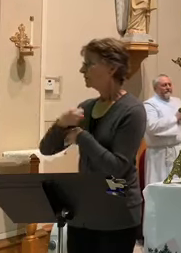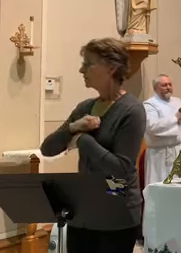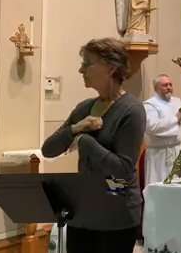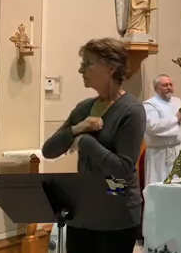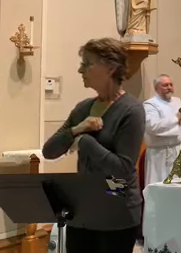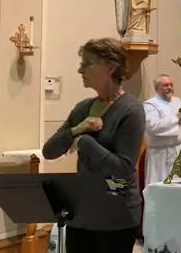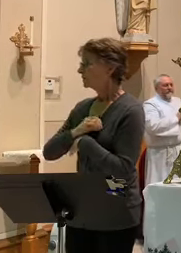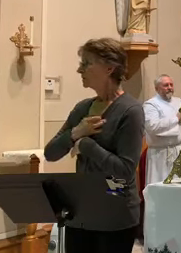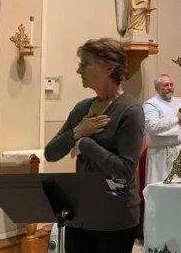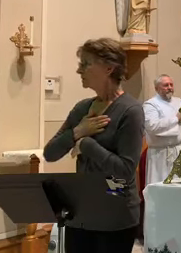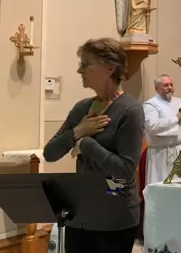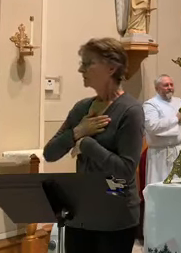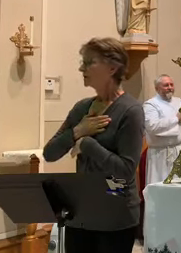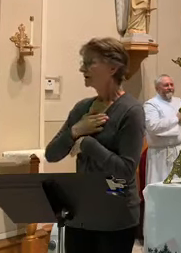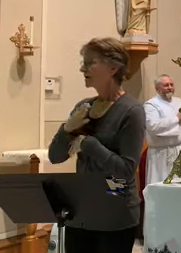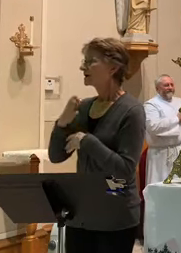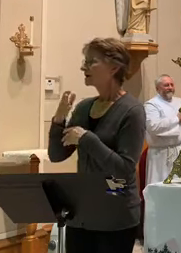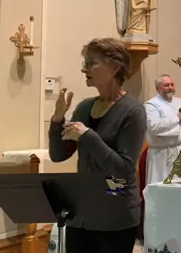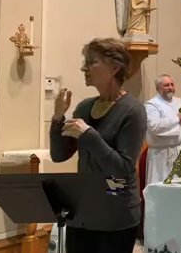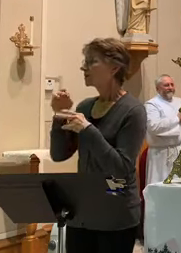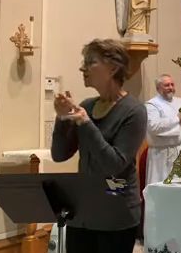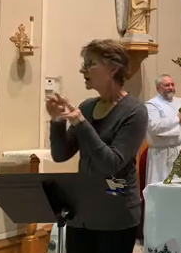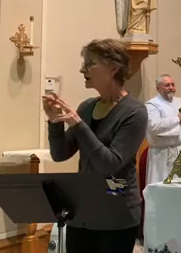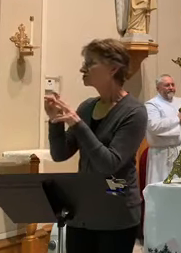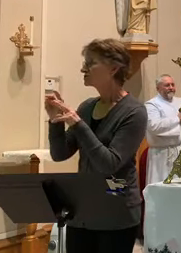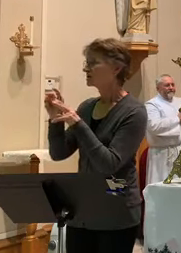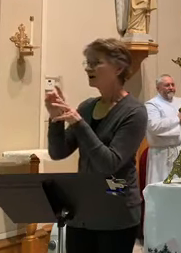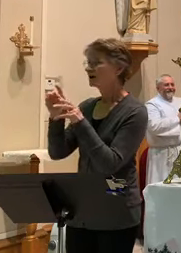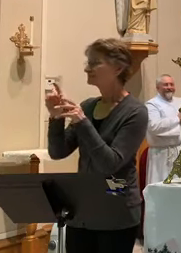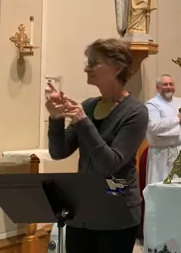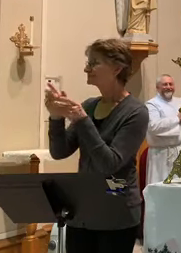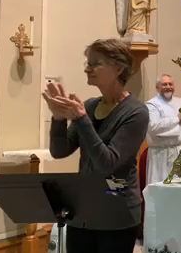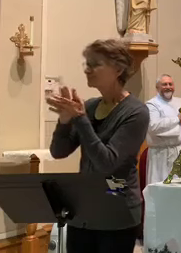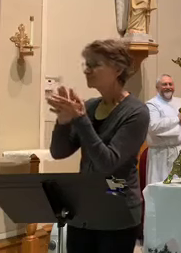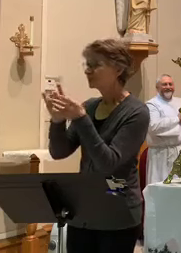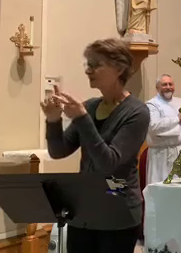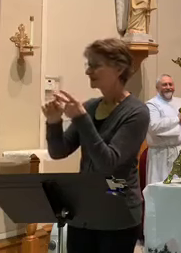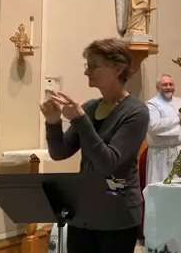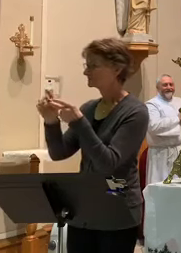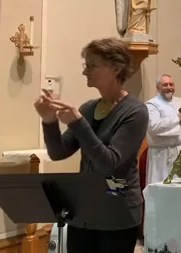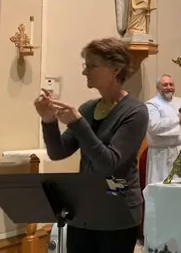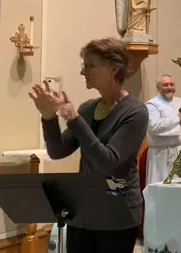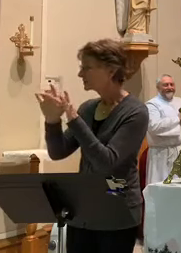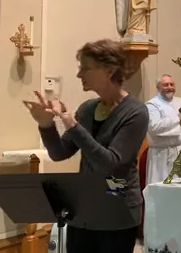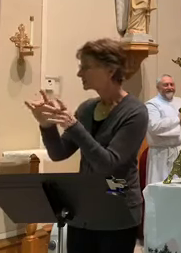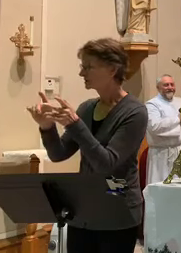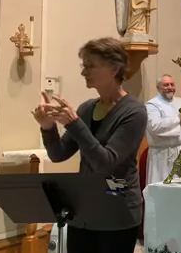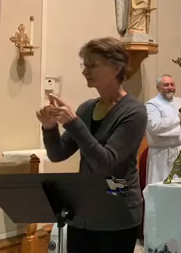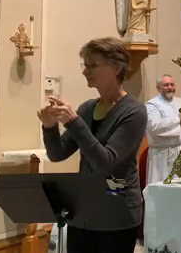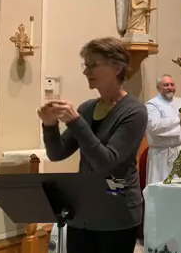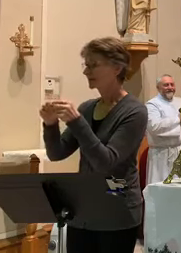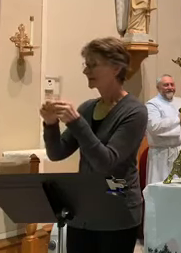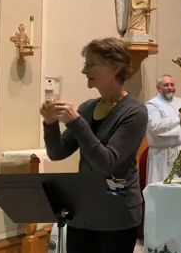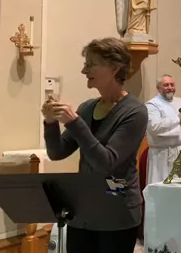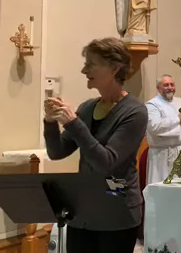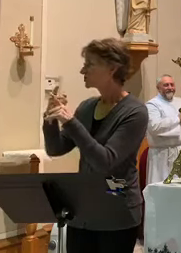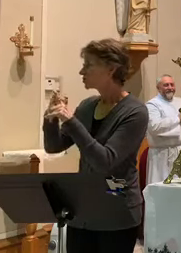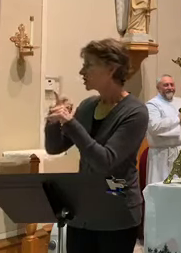have a computer, ask your grandchild or great-grandchild, and they will watch it and help you get it.